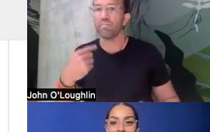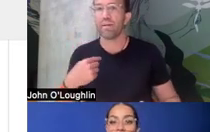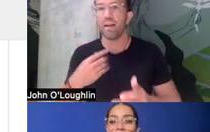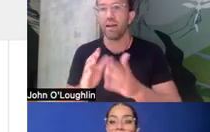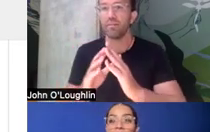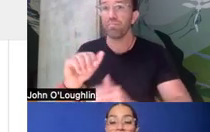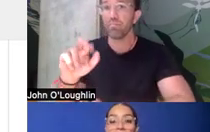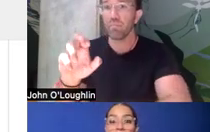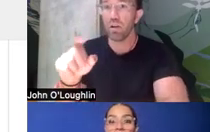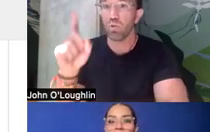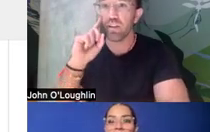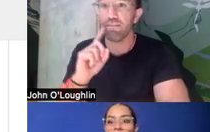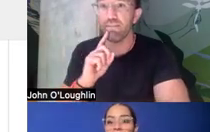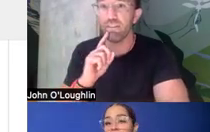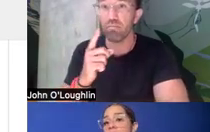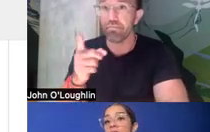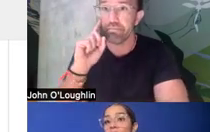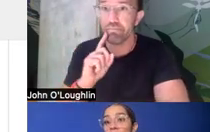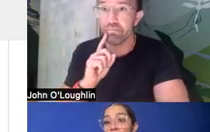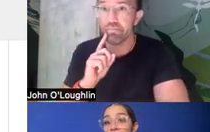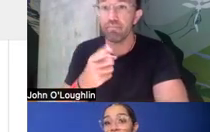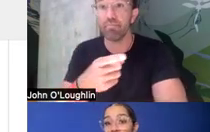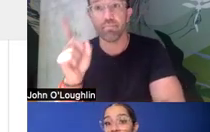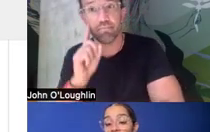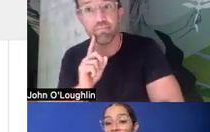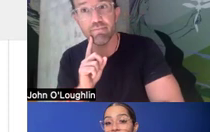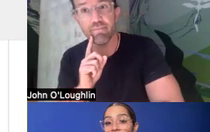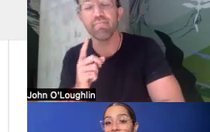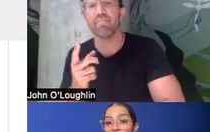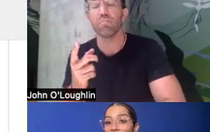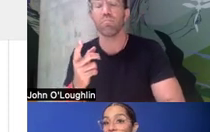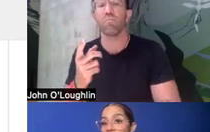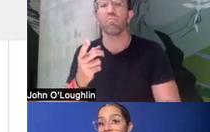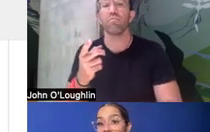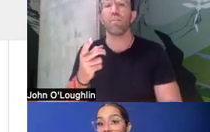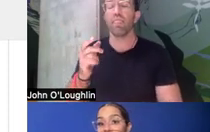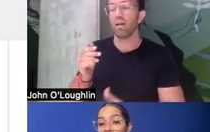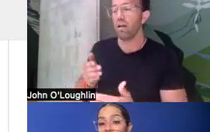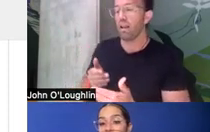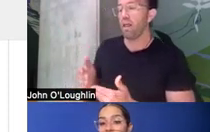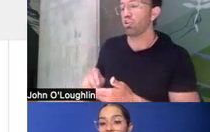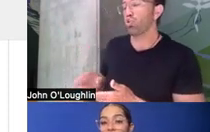you can see there. Did you see that question? I asked, are you deaf? Are you all deaf?